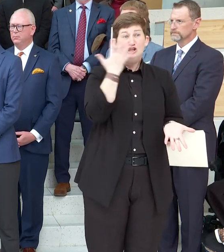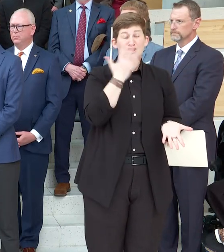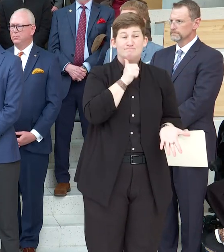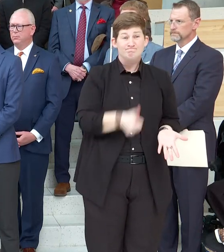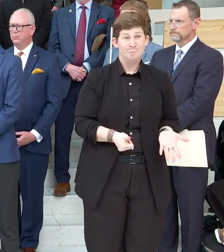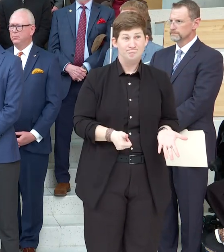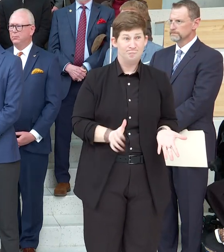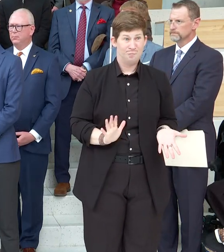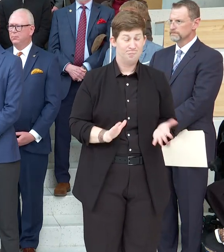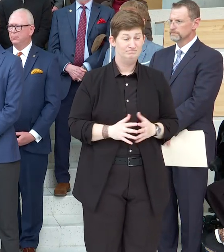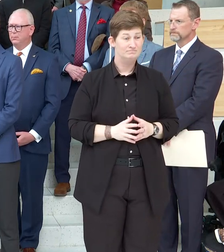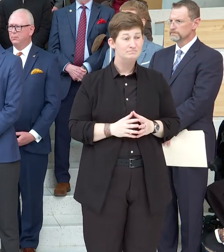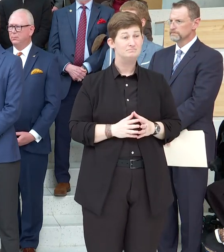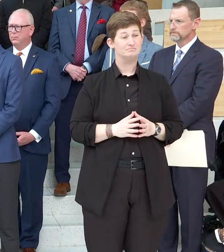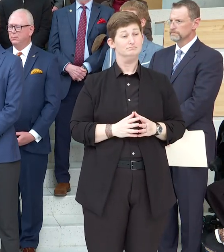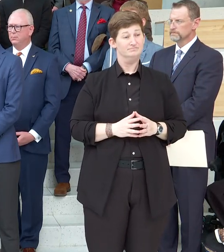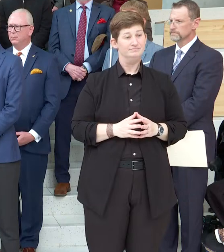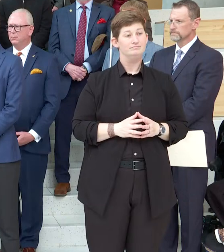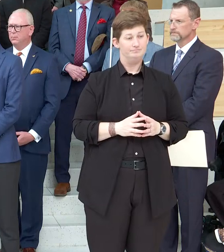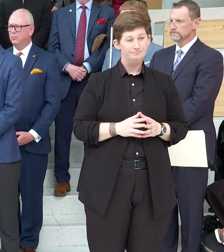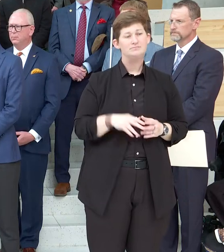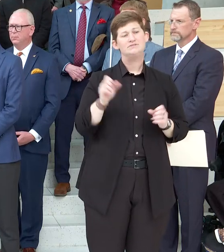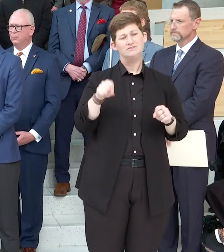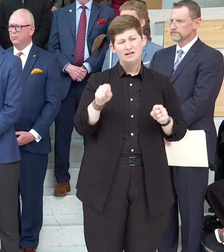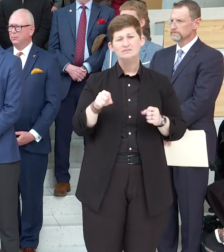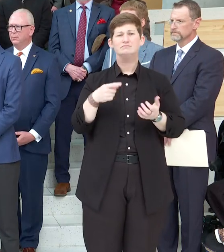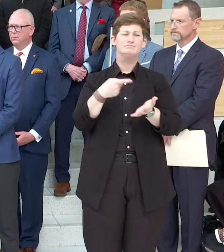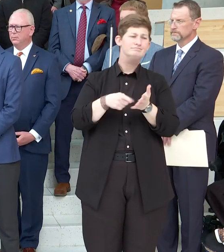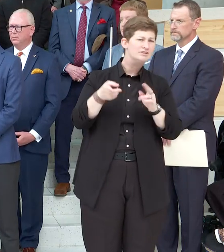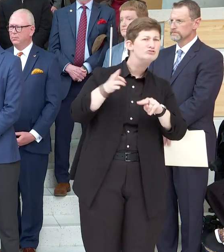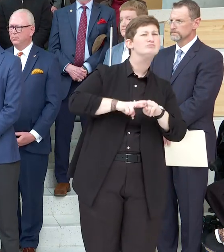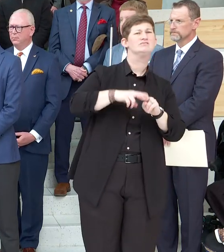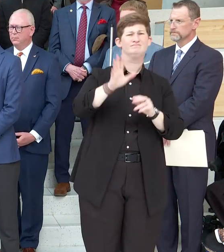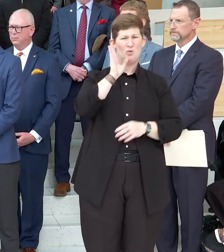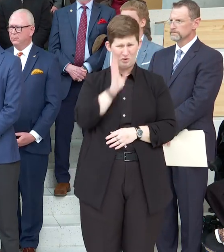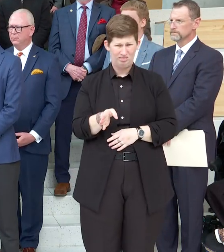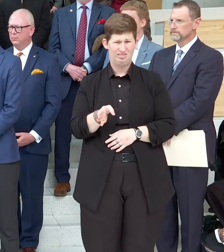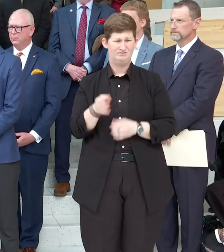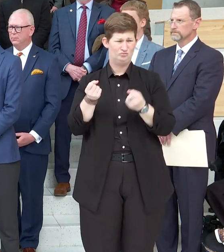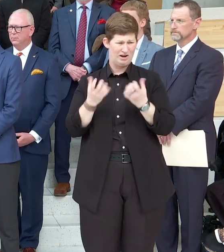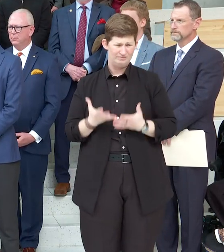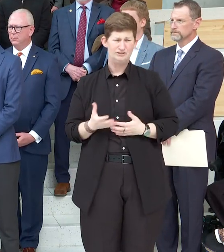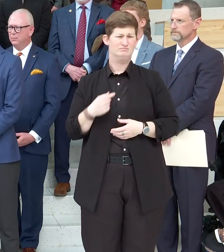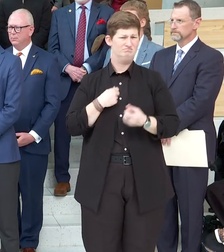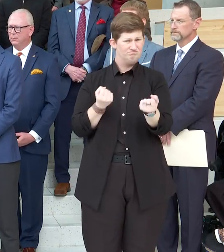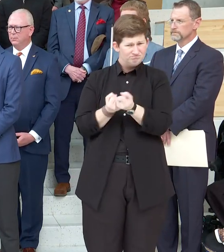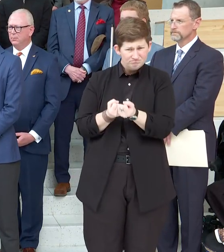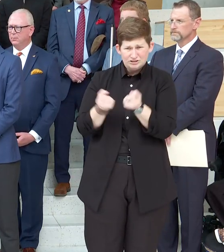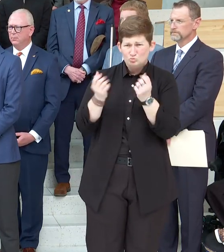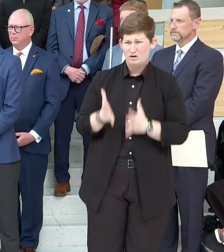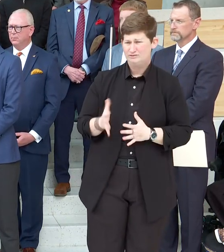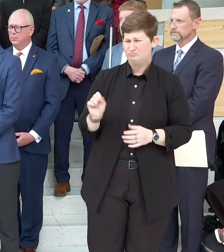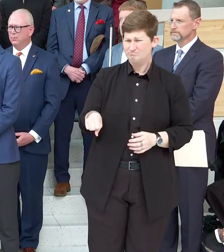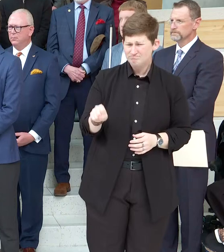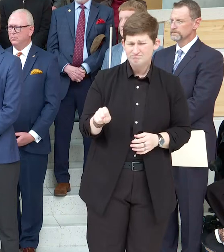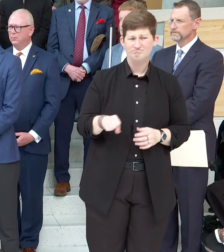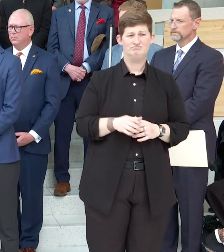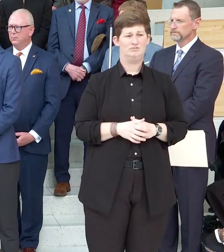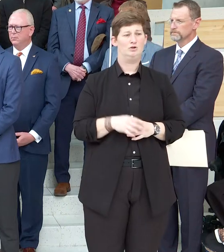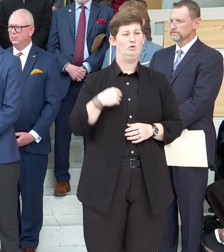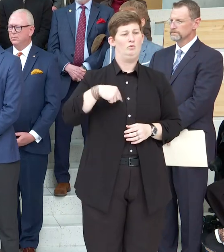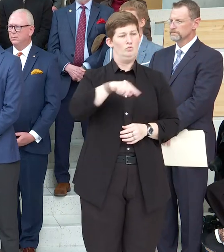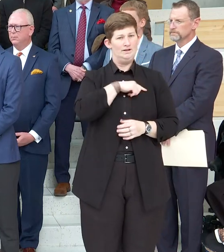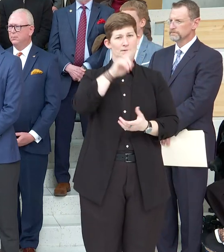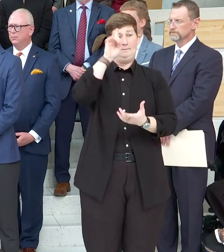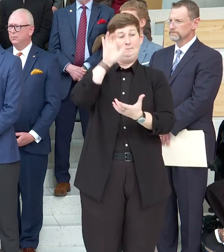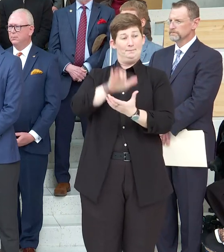increasing the rate for drivers, supports a minimum wage equivalent. The Minneapolis Regional Chamber also believes the report